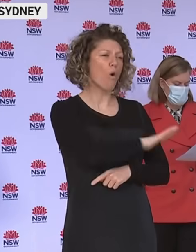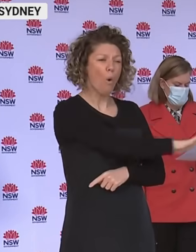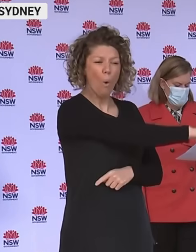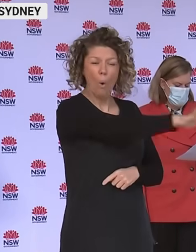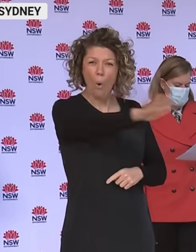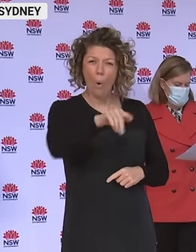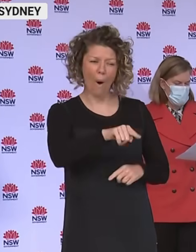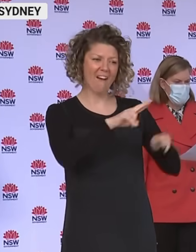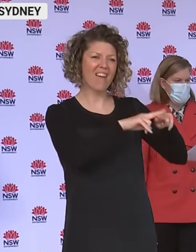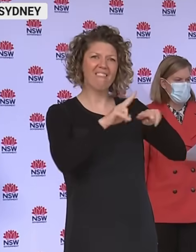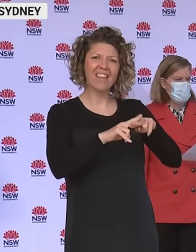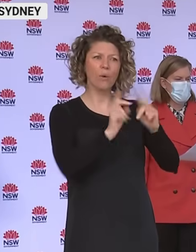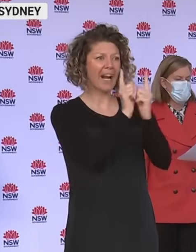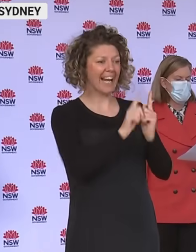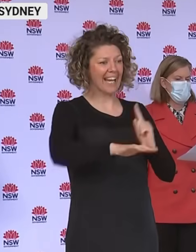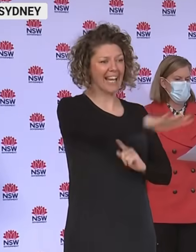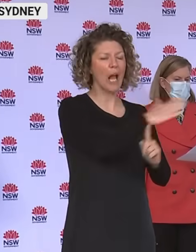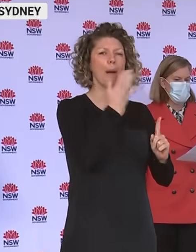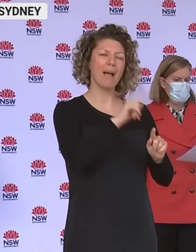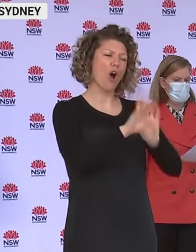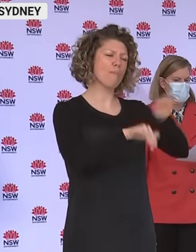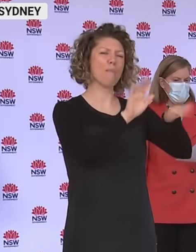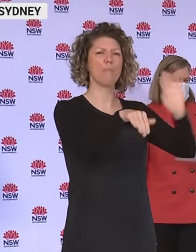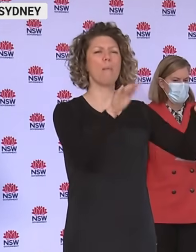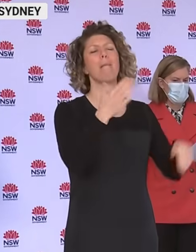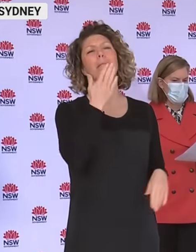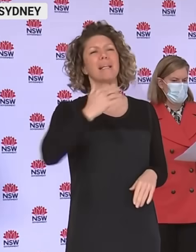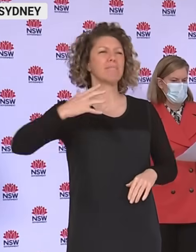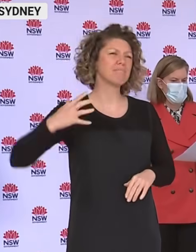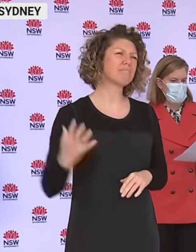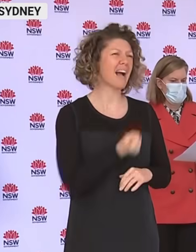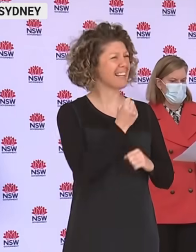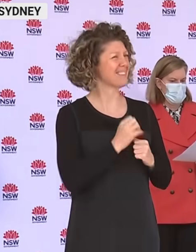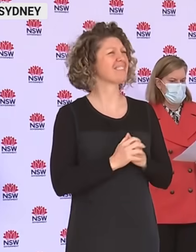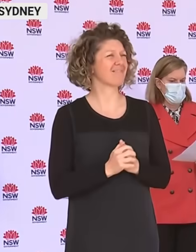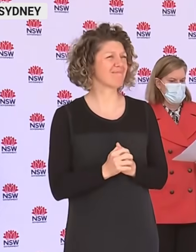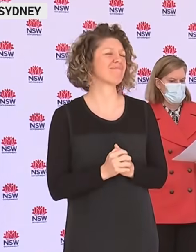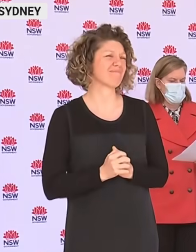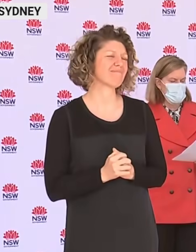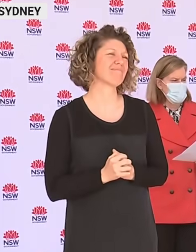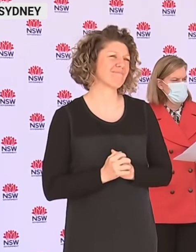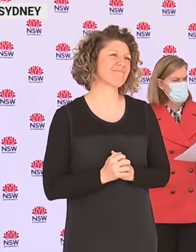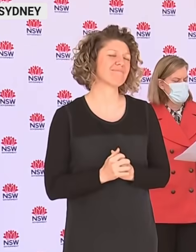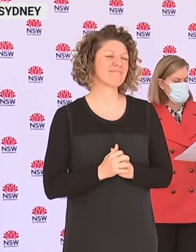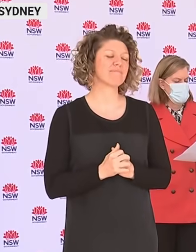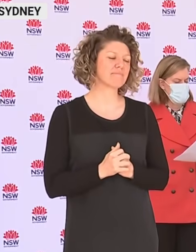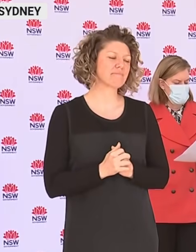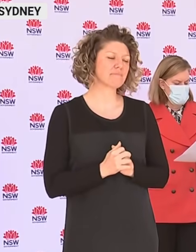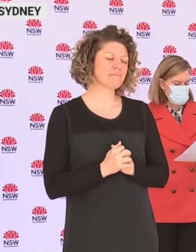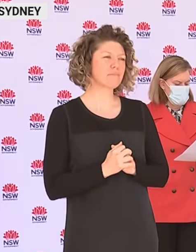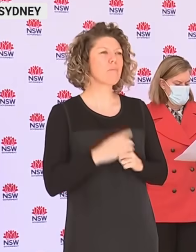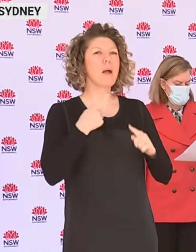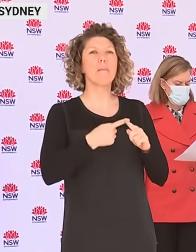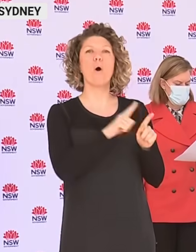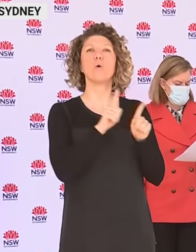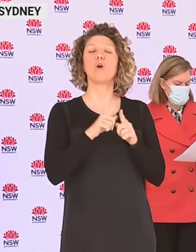to really make sure that they stay at home unless they absolutely have to. But can I in particular also thank